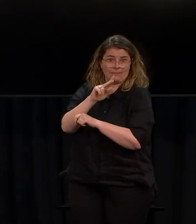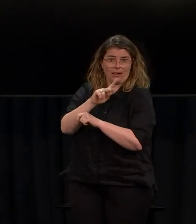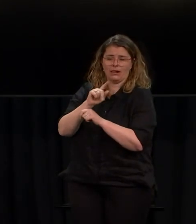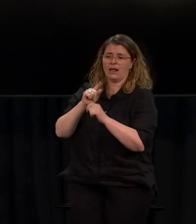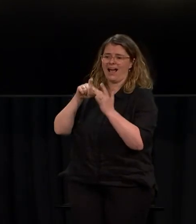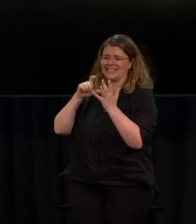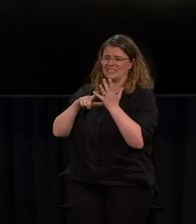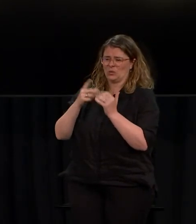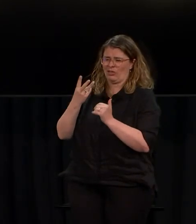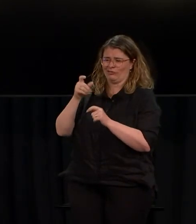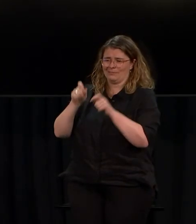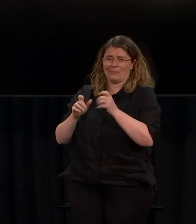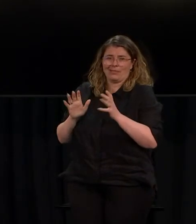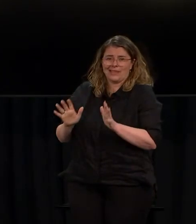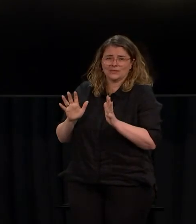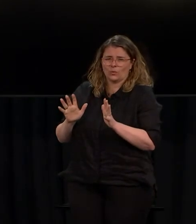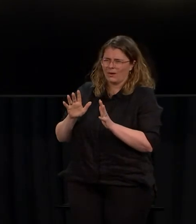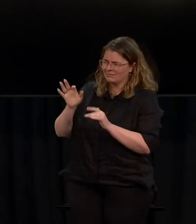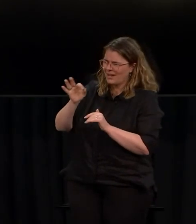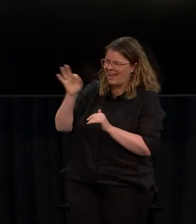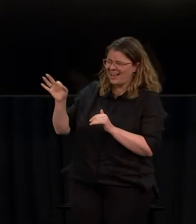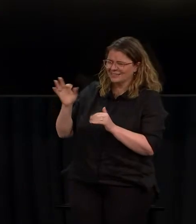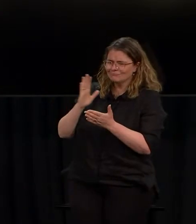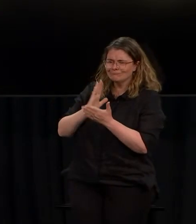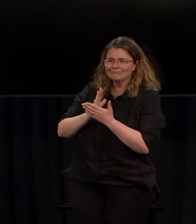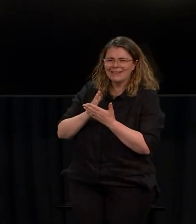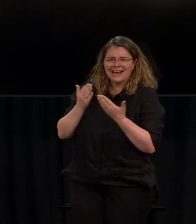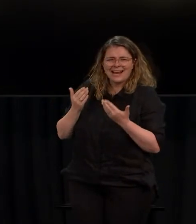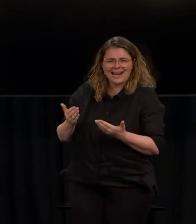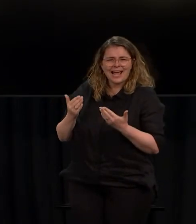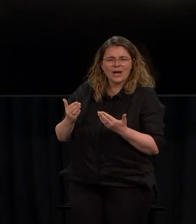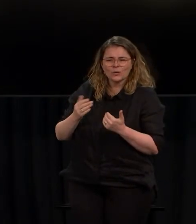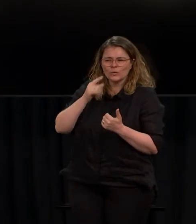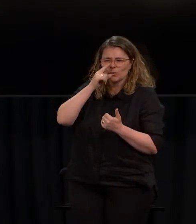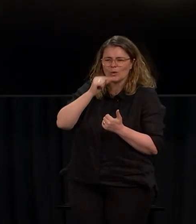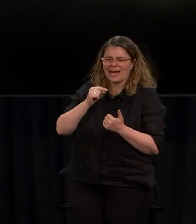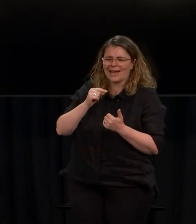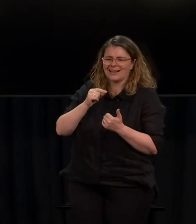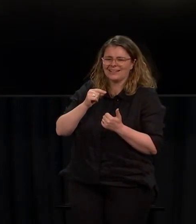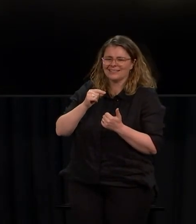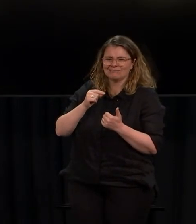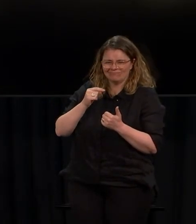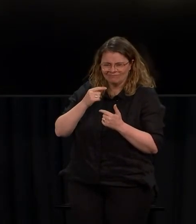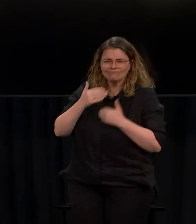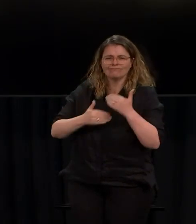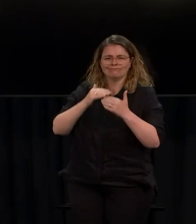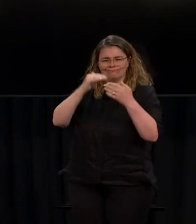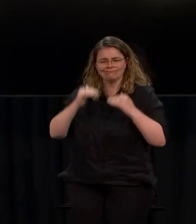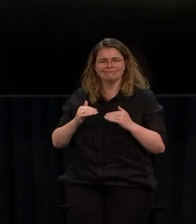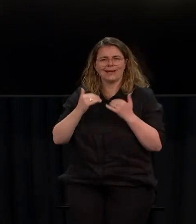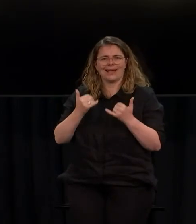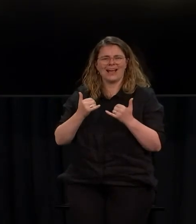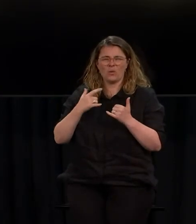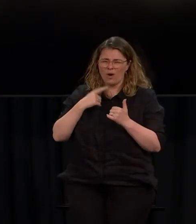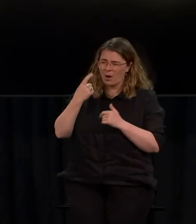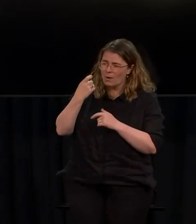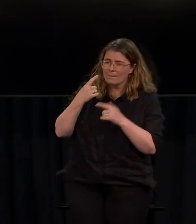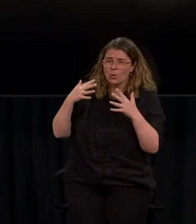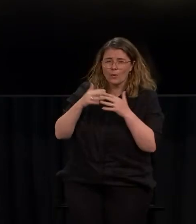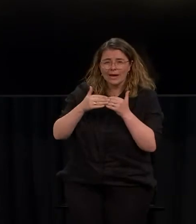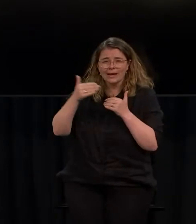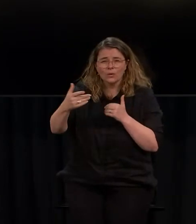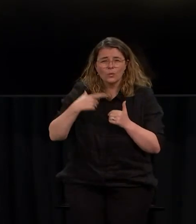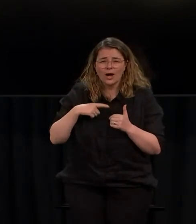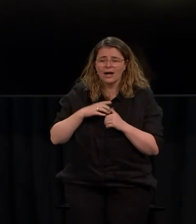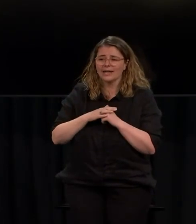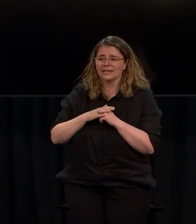3. Surely now's the time to go and not to make Aucklanders wait for more than another week. And you've just